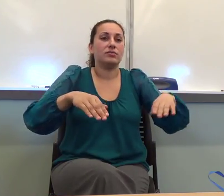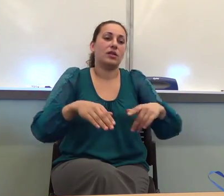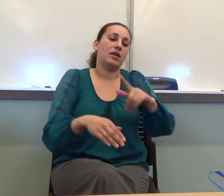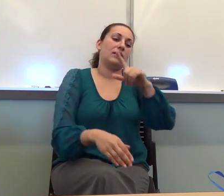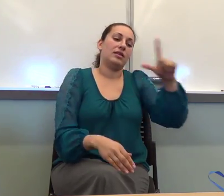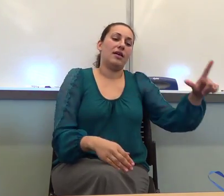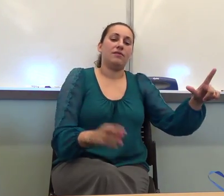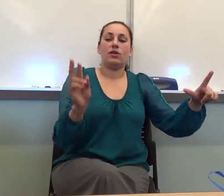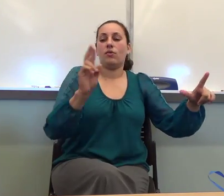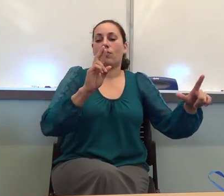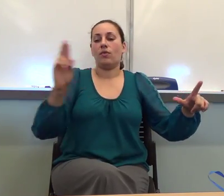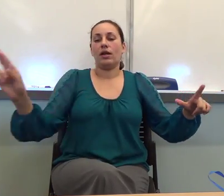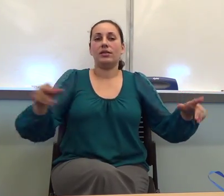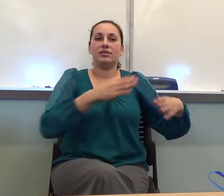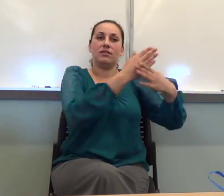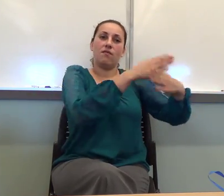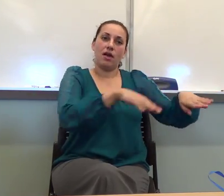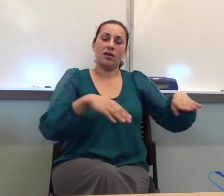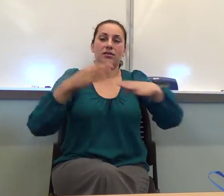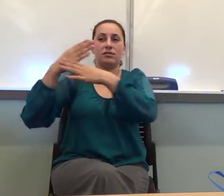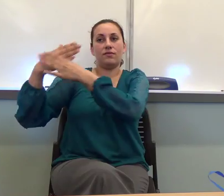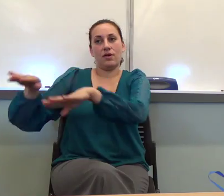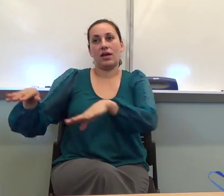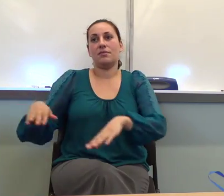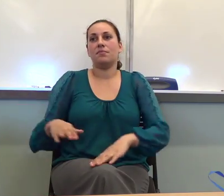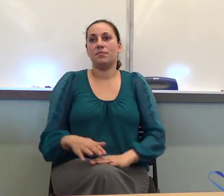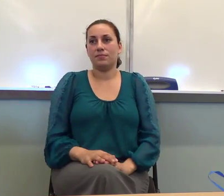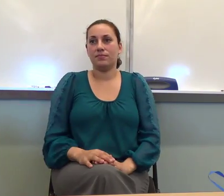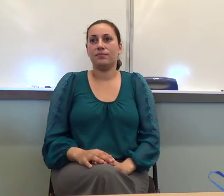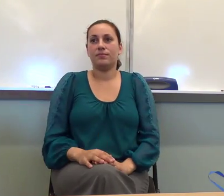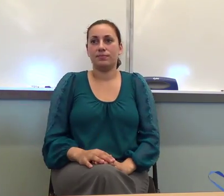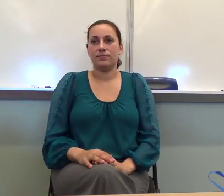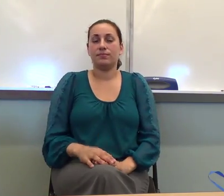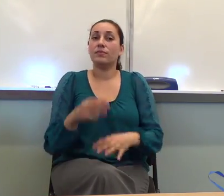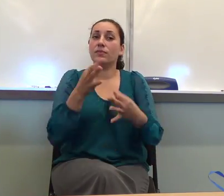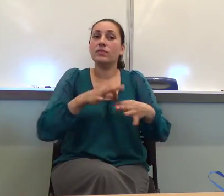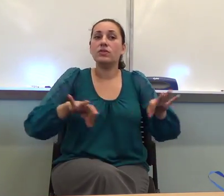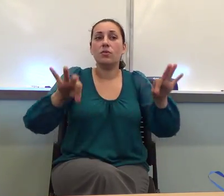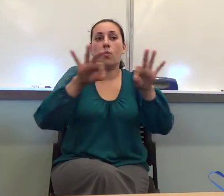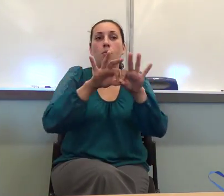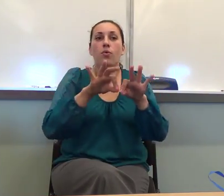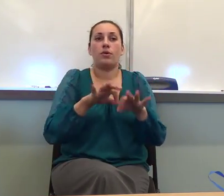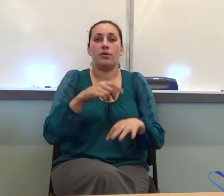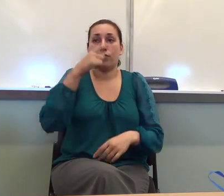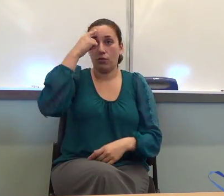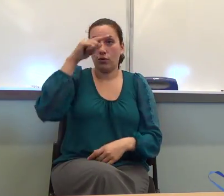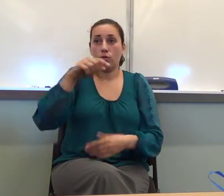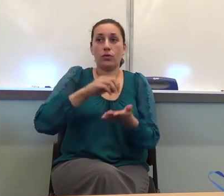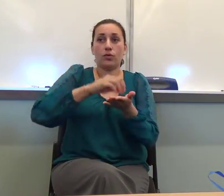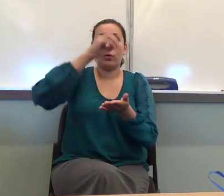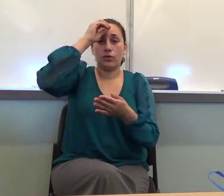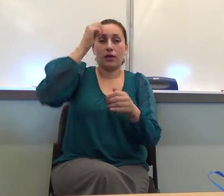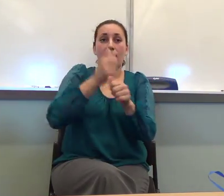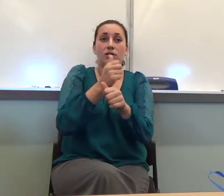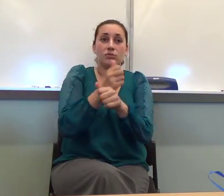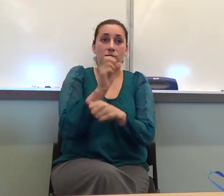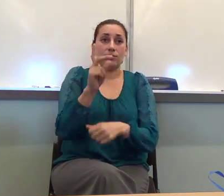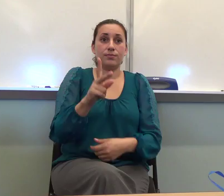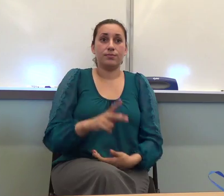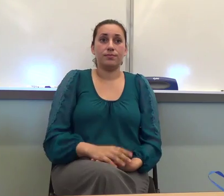number. Okay? That's one of the fundamental techniques of solving equations. Now, there's many more. We might get